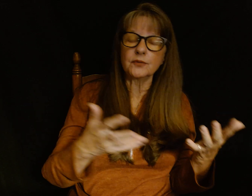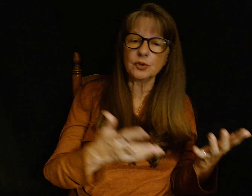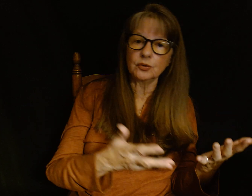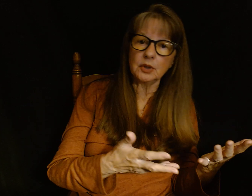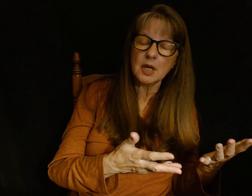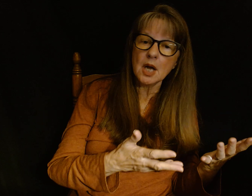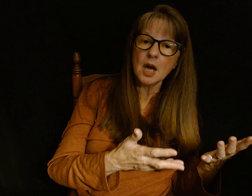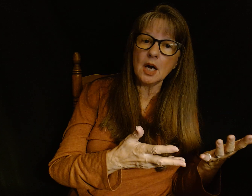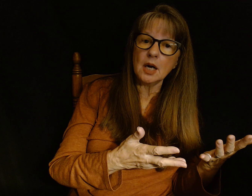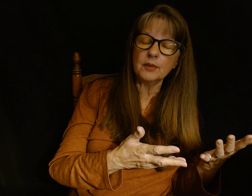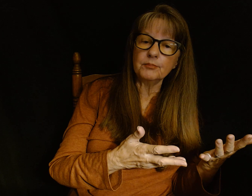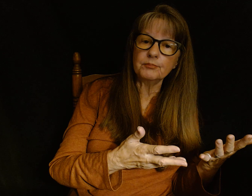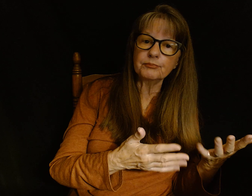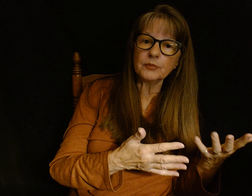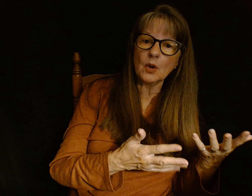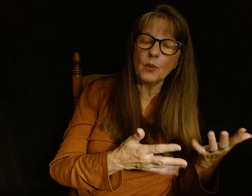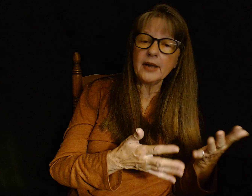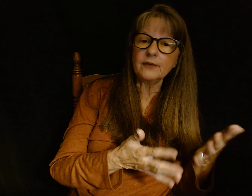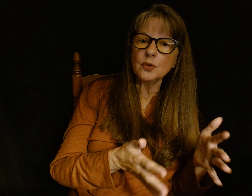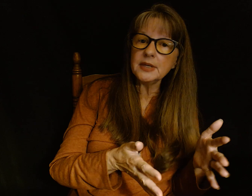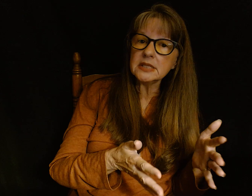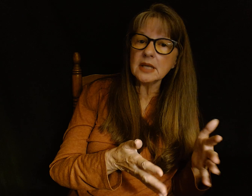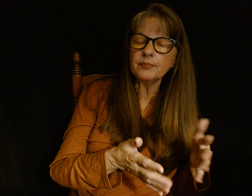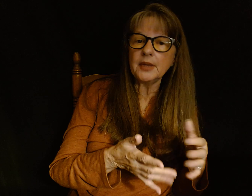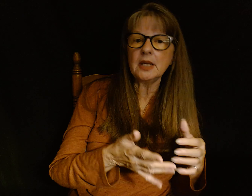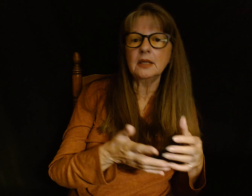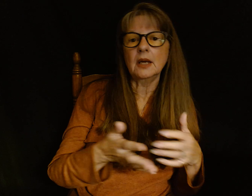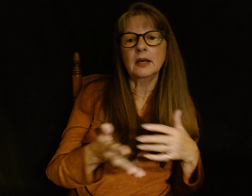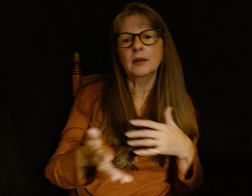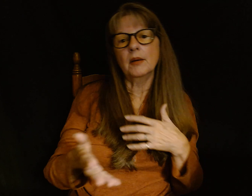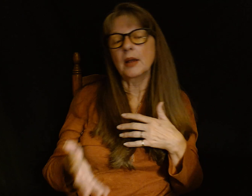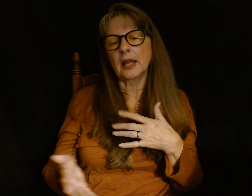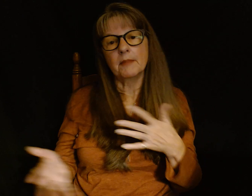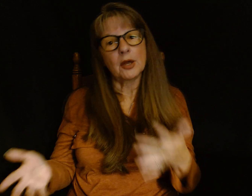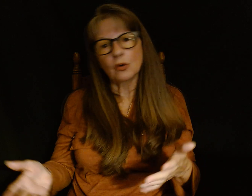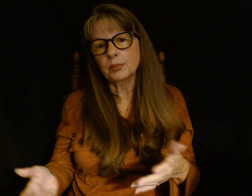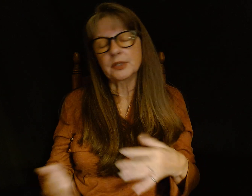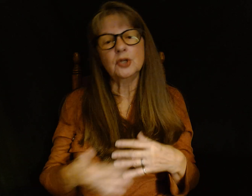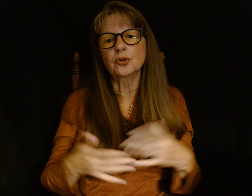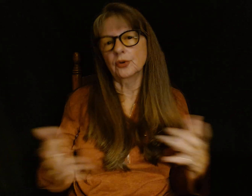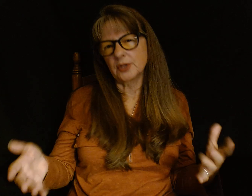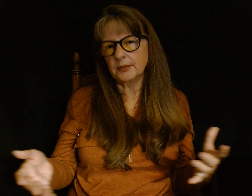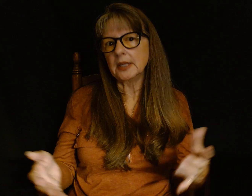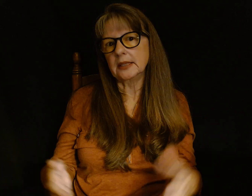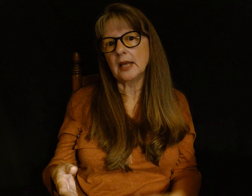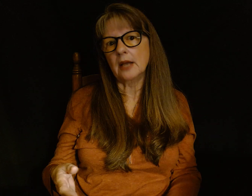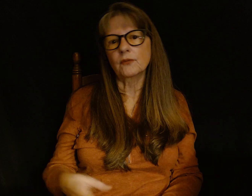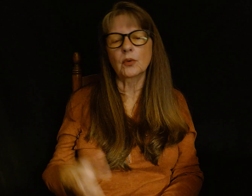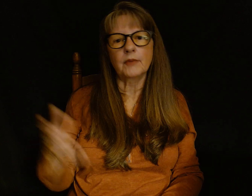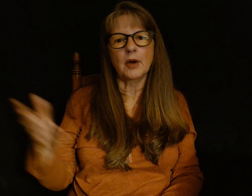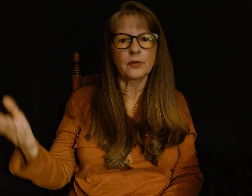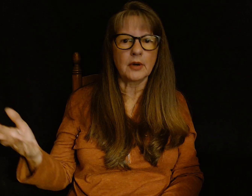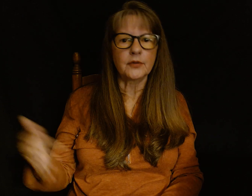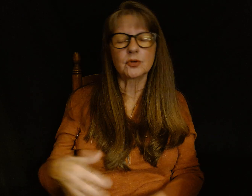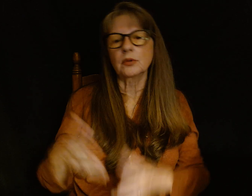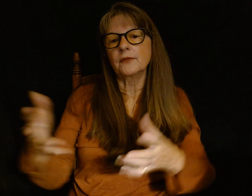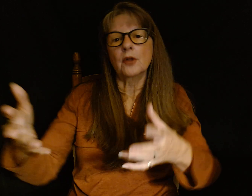certain way of doing something, like a medical procedure or something like that, the forefather of this or the father